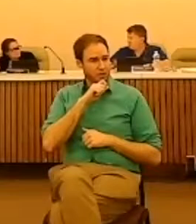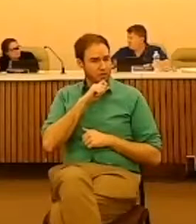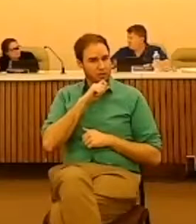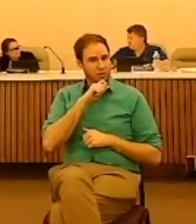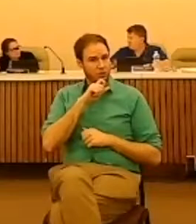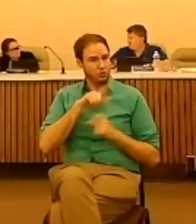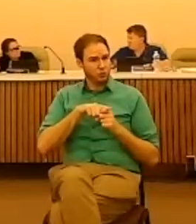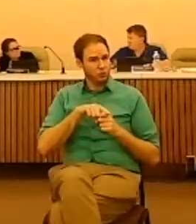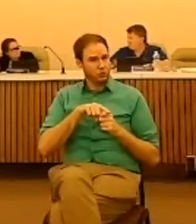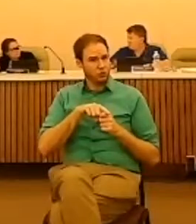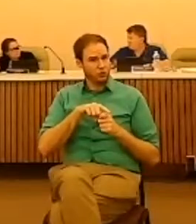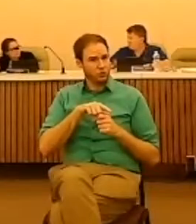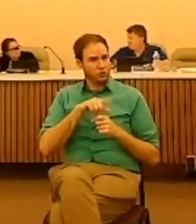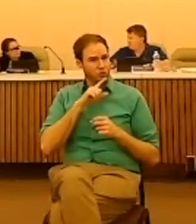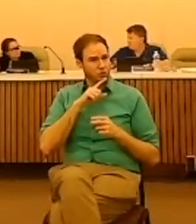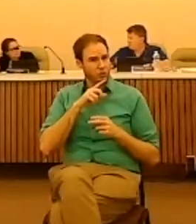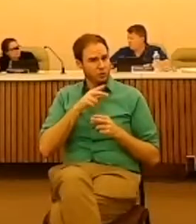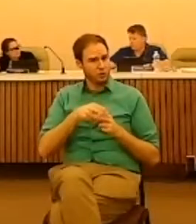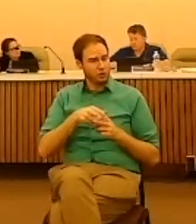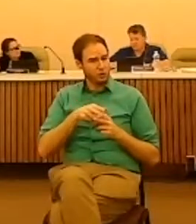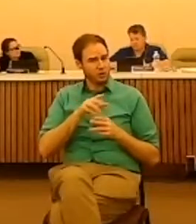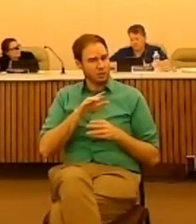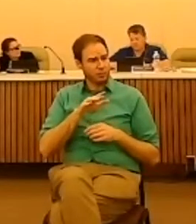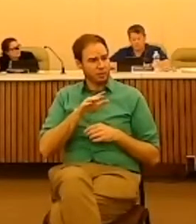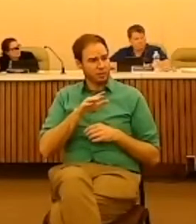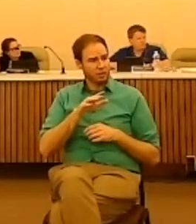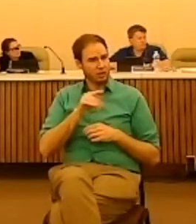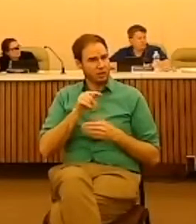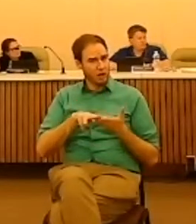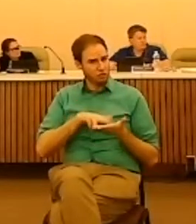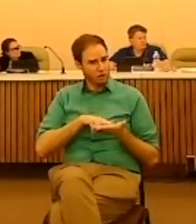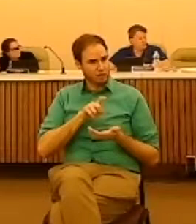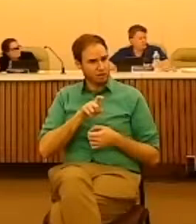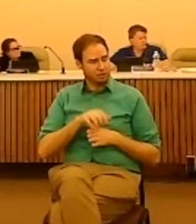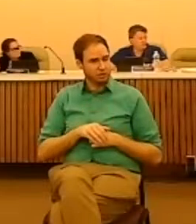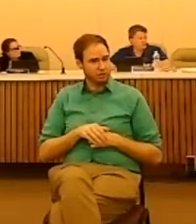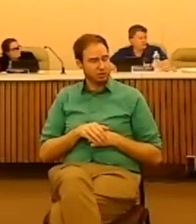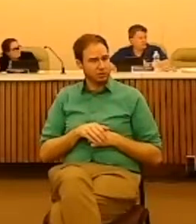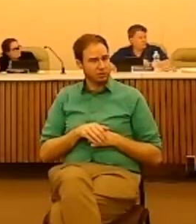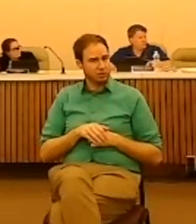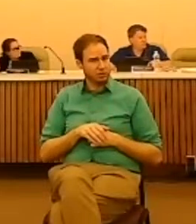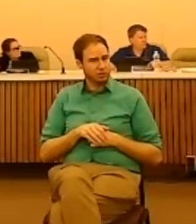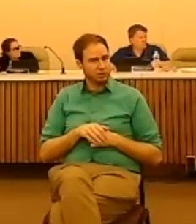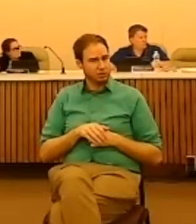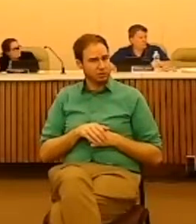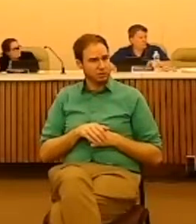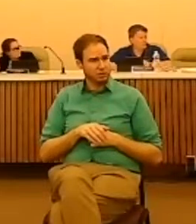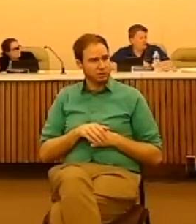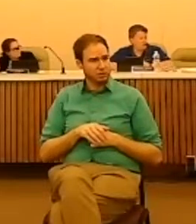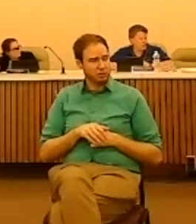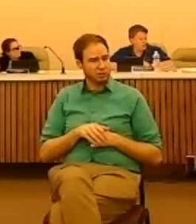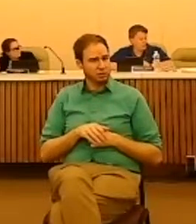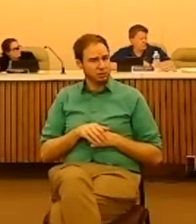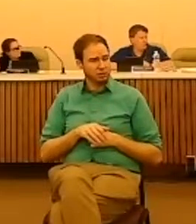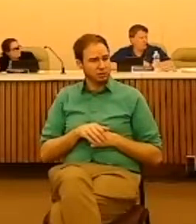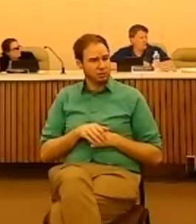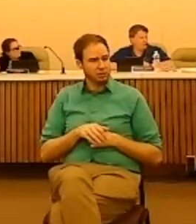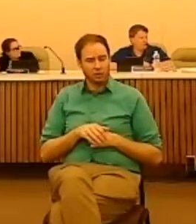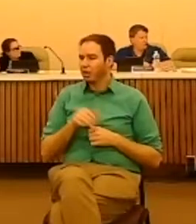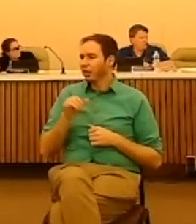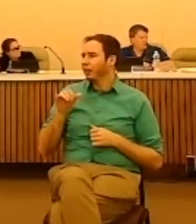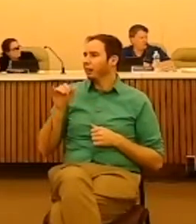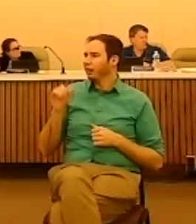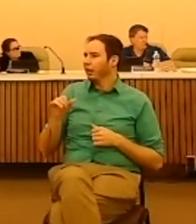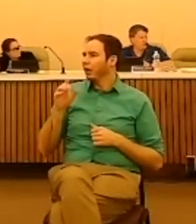also cover, are we going to talk about the Oh, you want to talk about contract? the contract? Yeah, we can add that in. Then we would